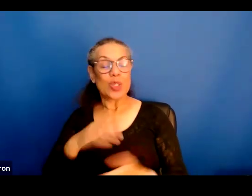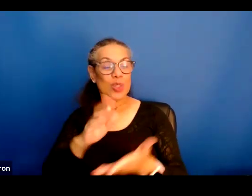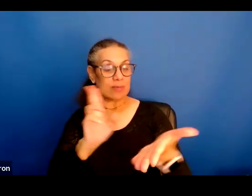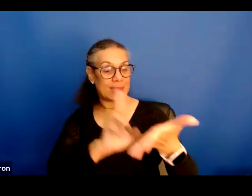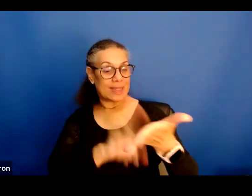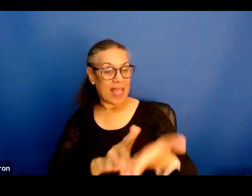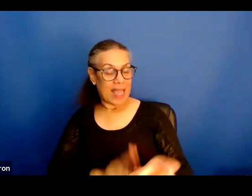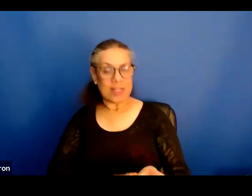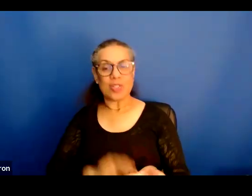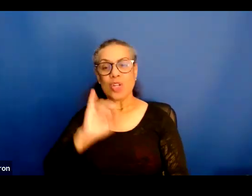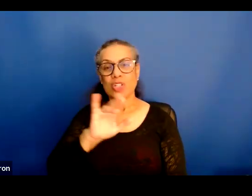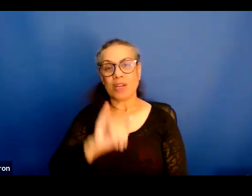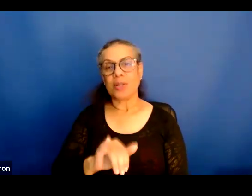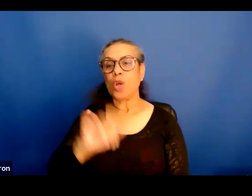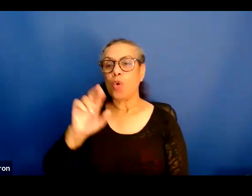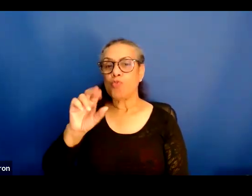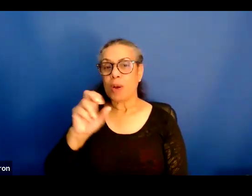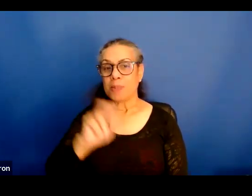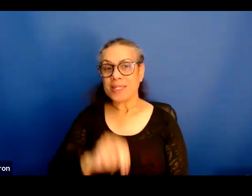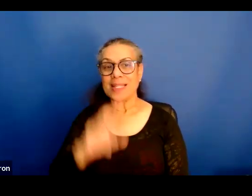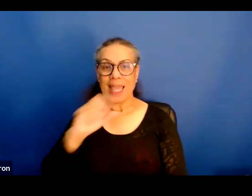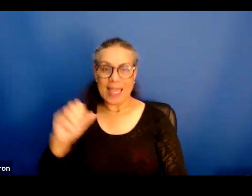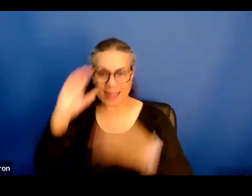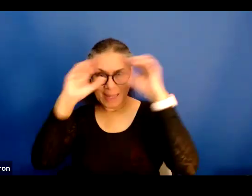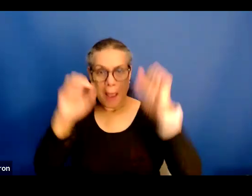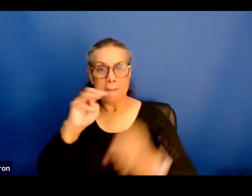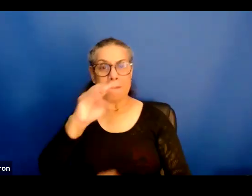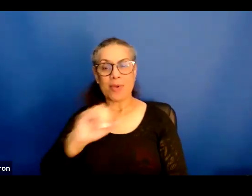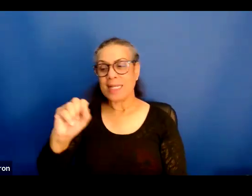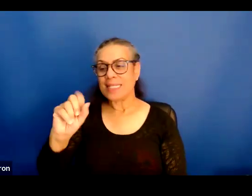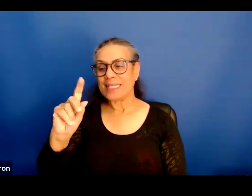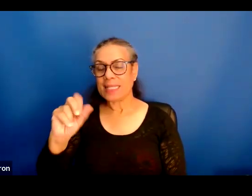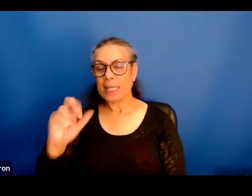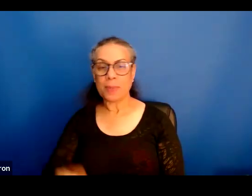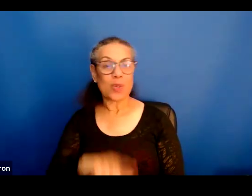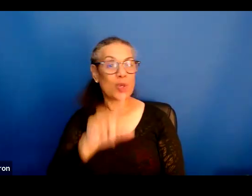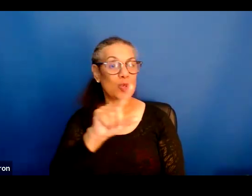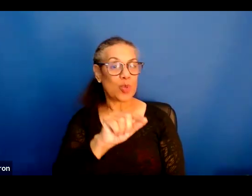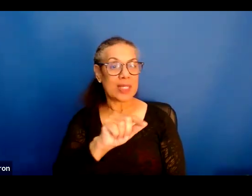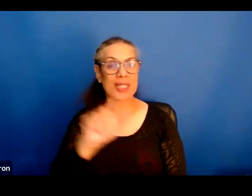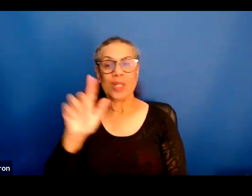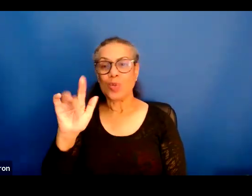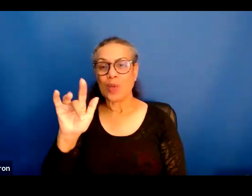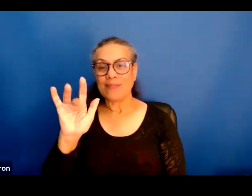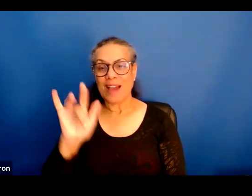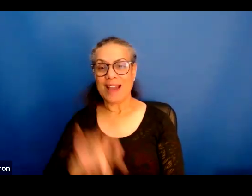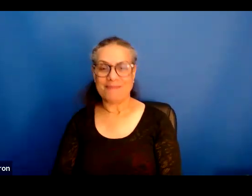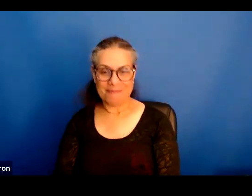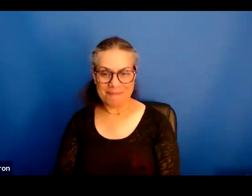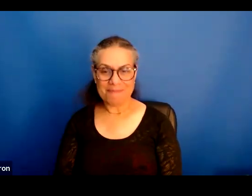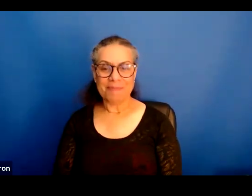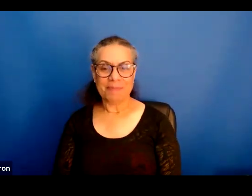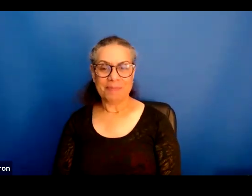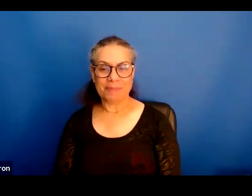Chair Jerry Robinson and Superintendent Mary Skipper, December 3rd, 2025. Thank you.